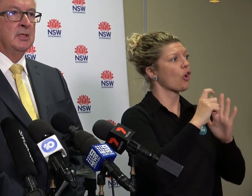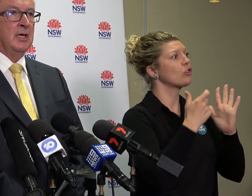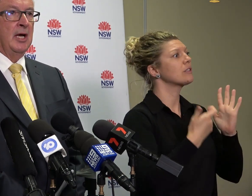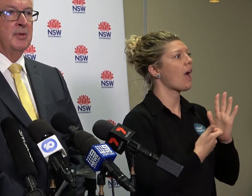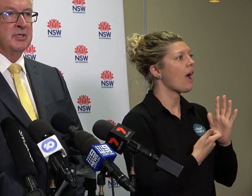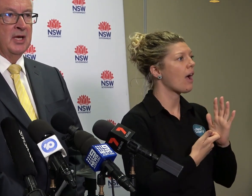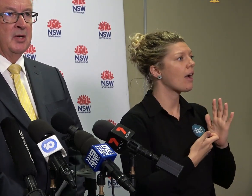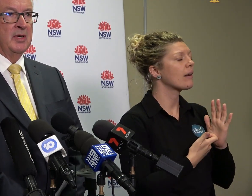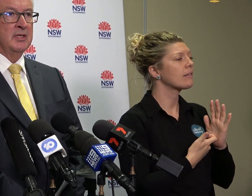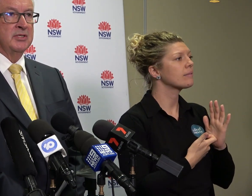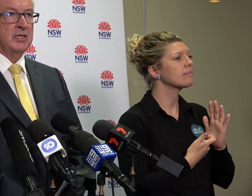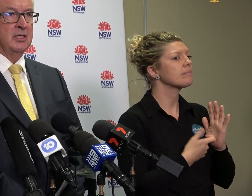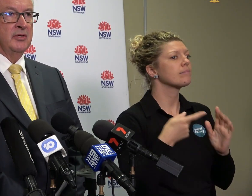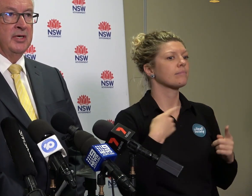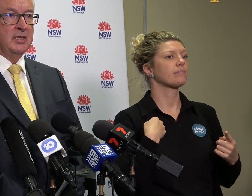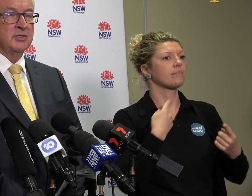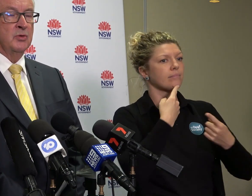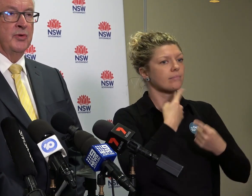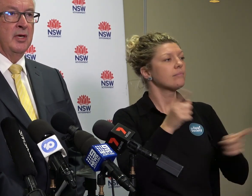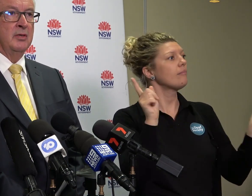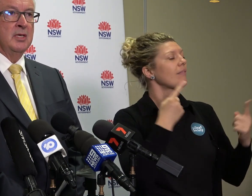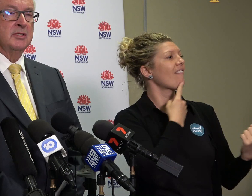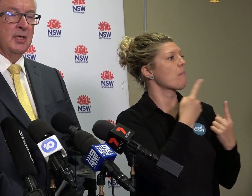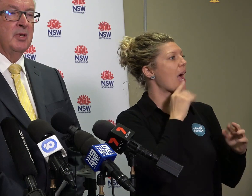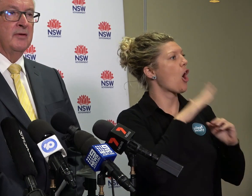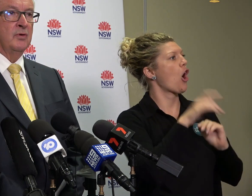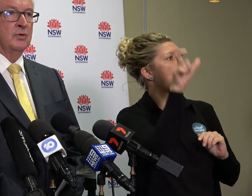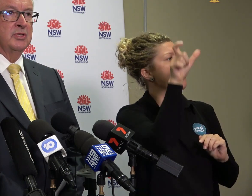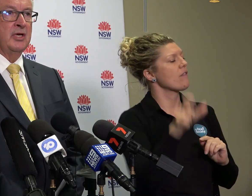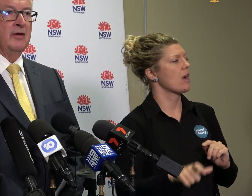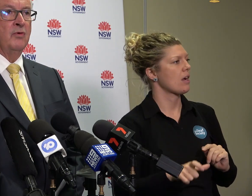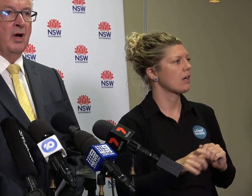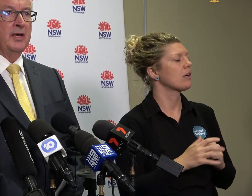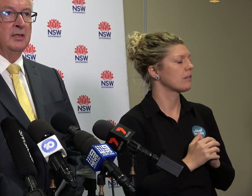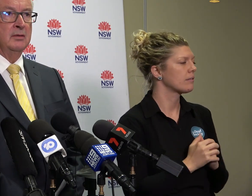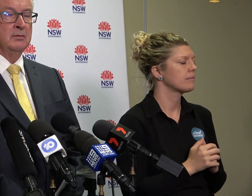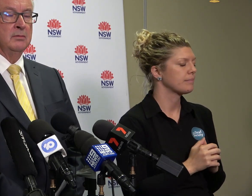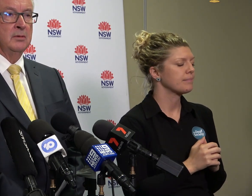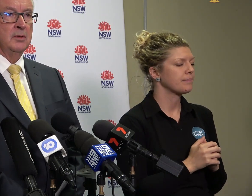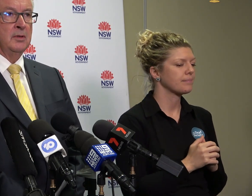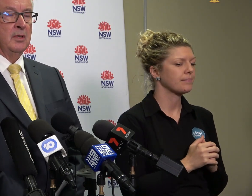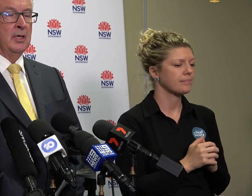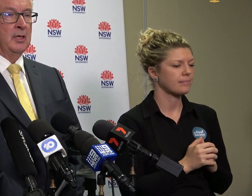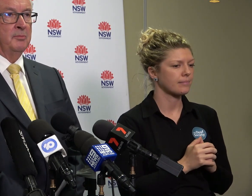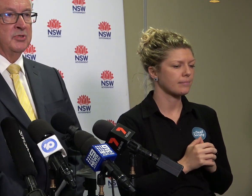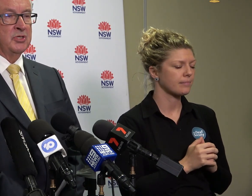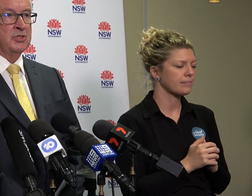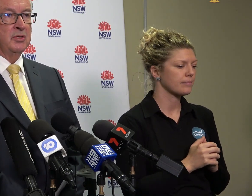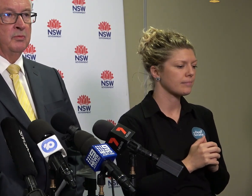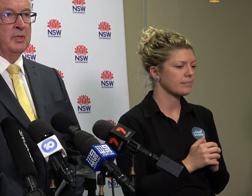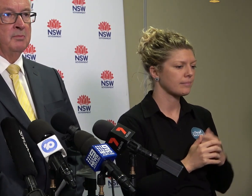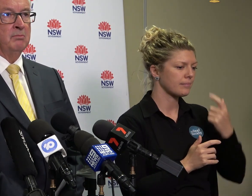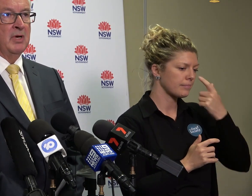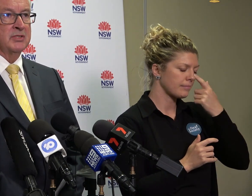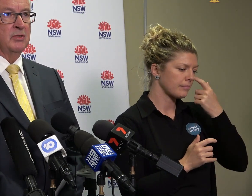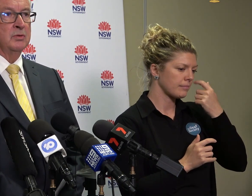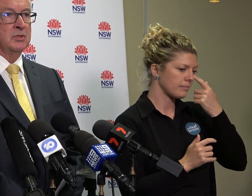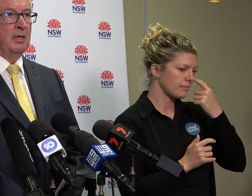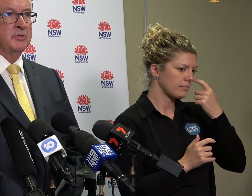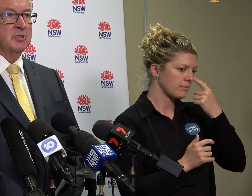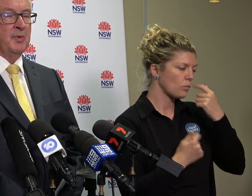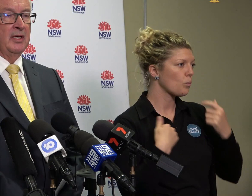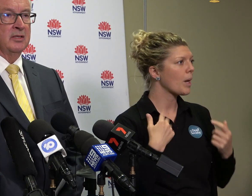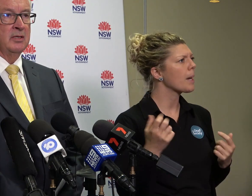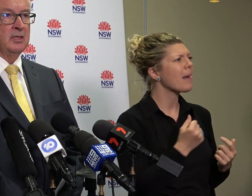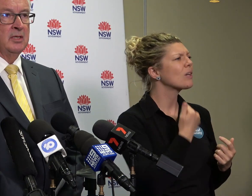time, but today we consider that it is, although subject of course to the overriding position that we must at